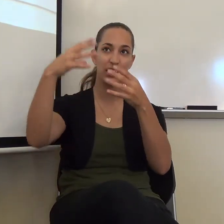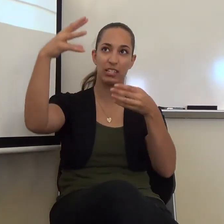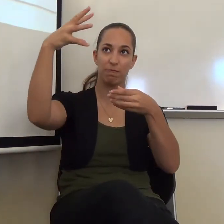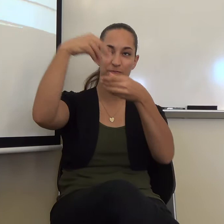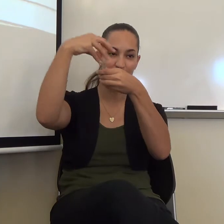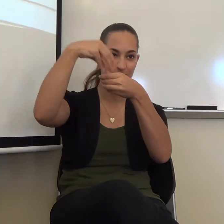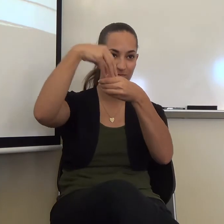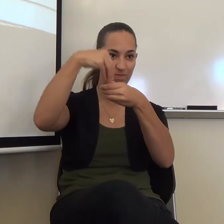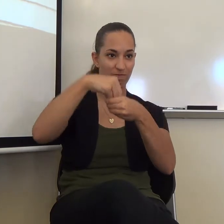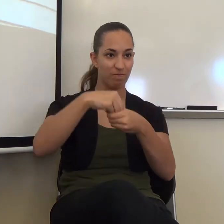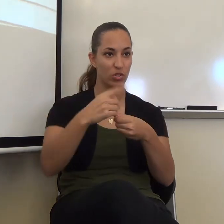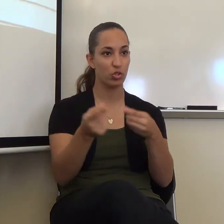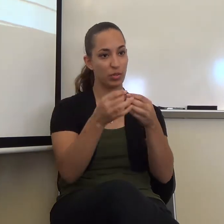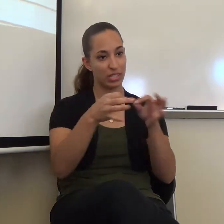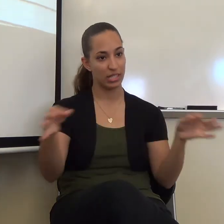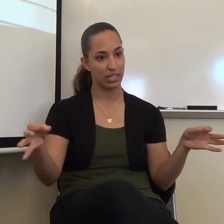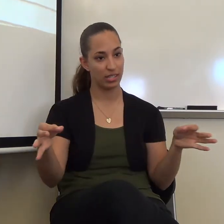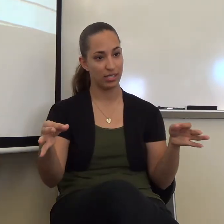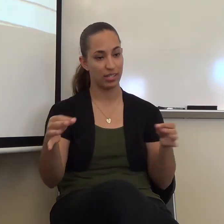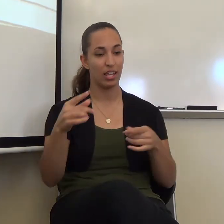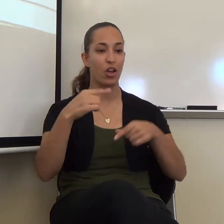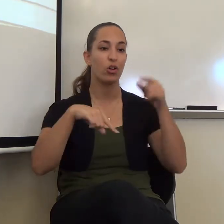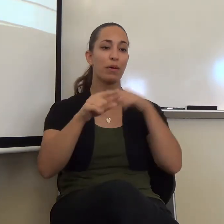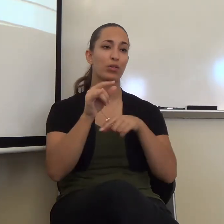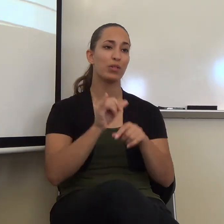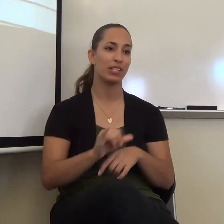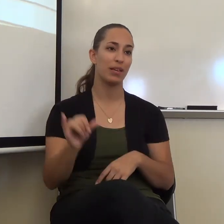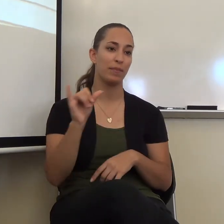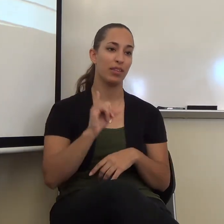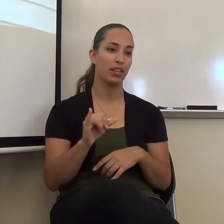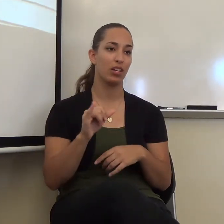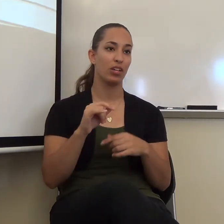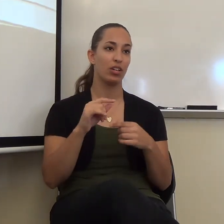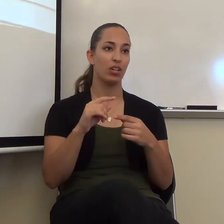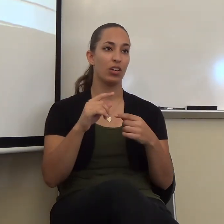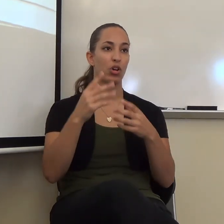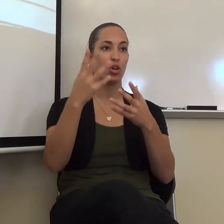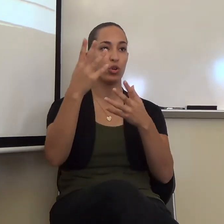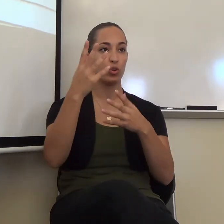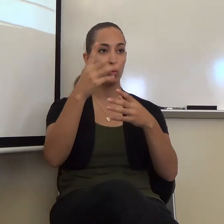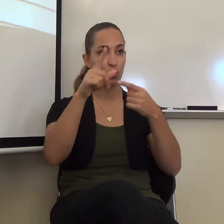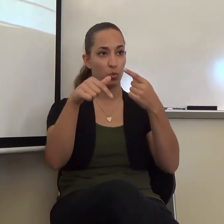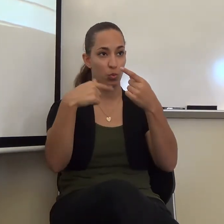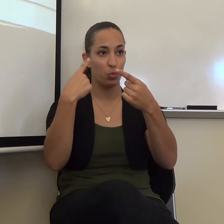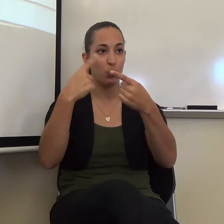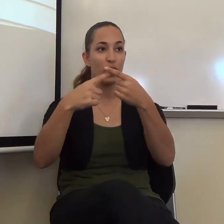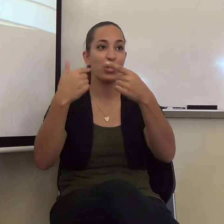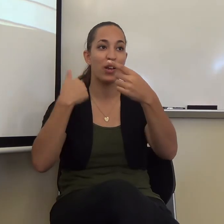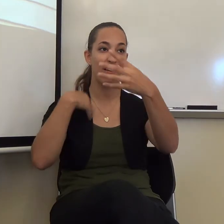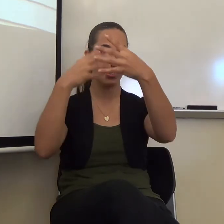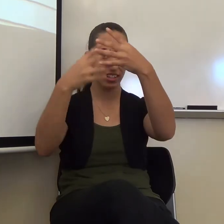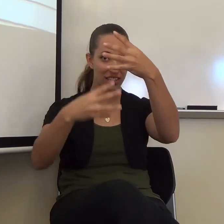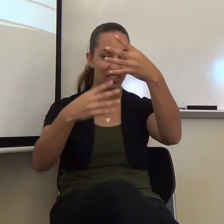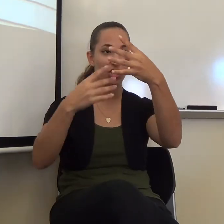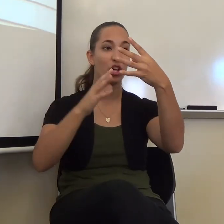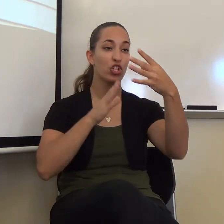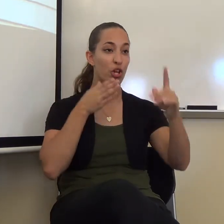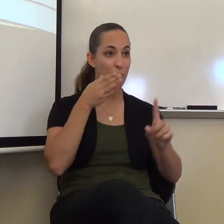goes back to our same thing. You have, once you get that list made, your main idea has to take into